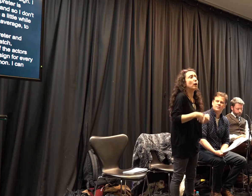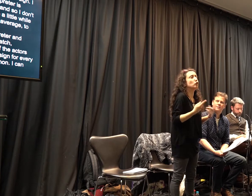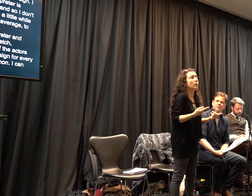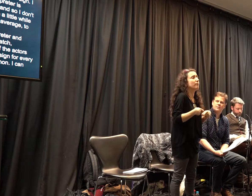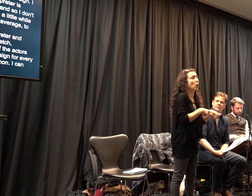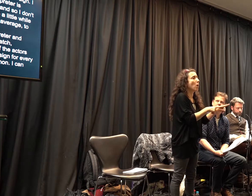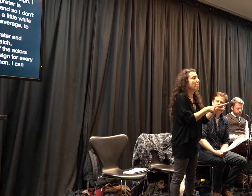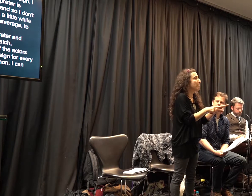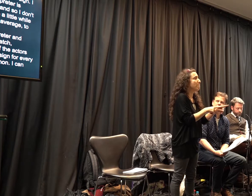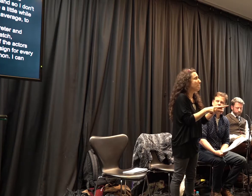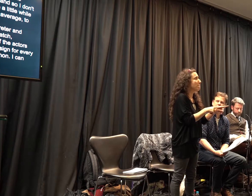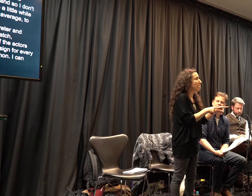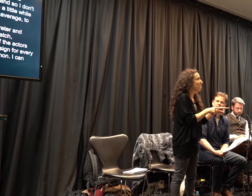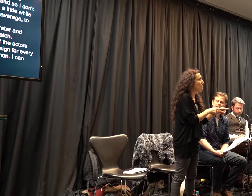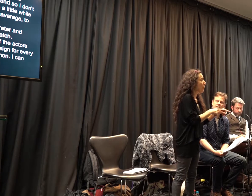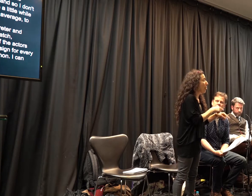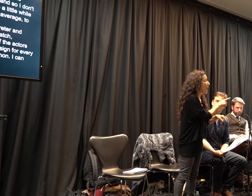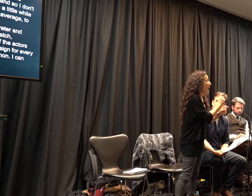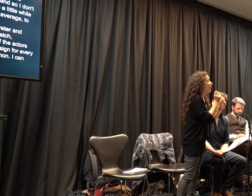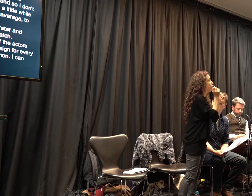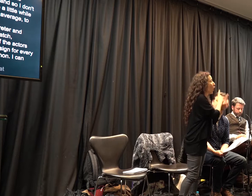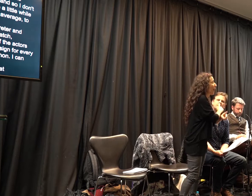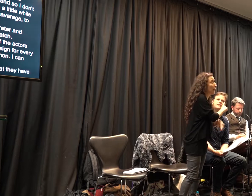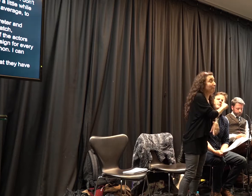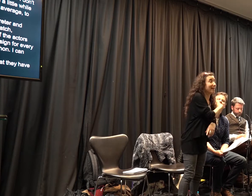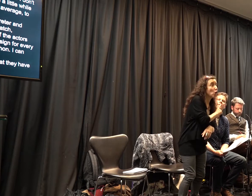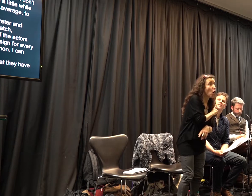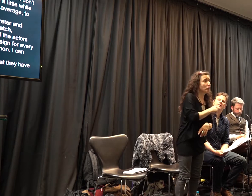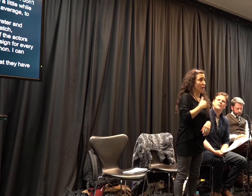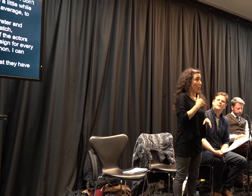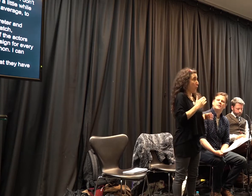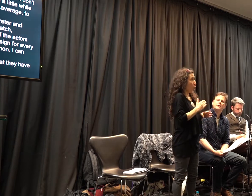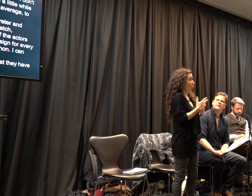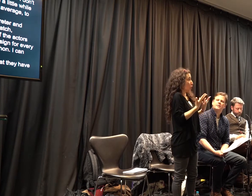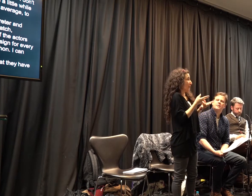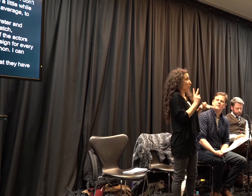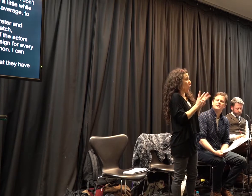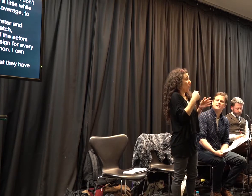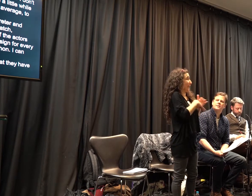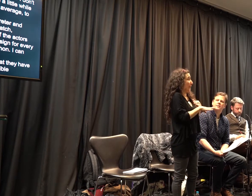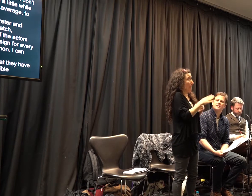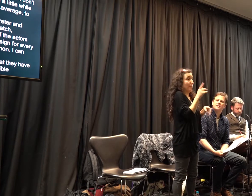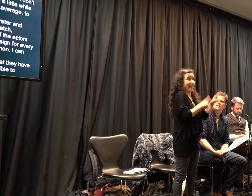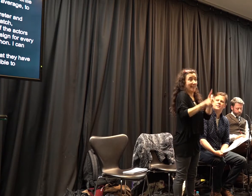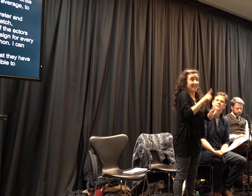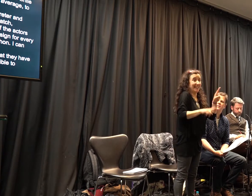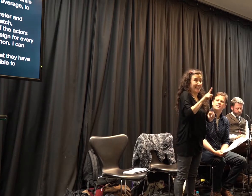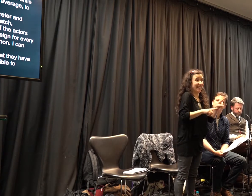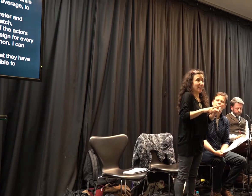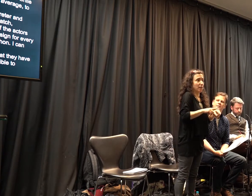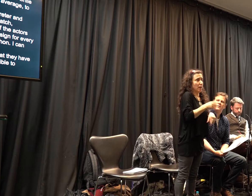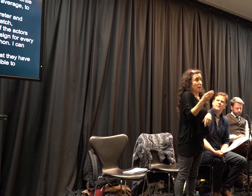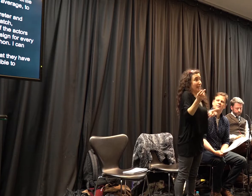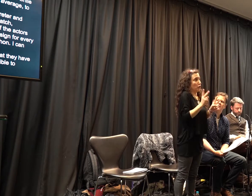had to remove some lines. It was impossible to translate, or even impossible to sign in